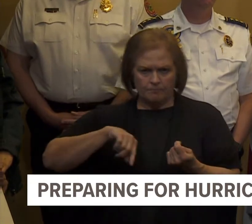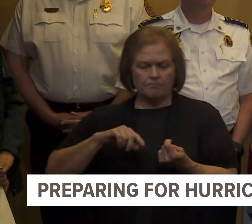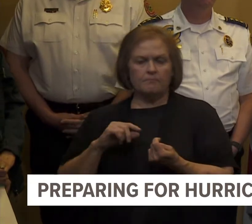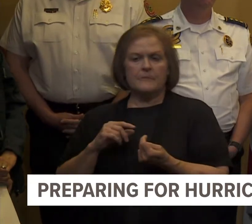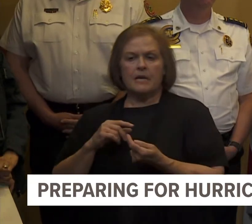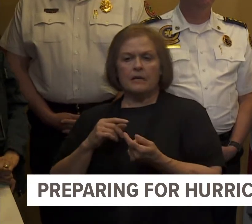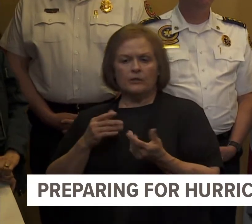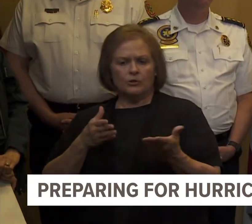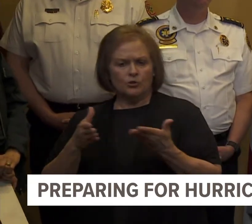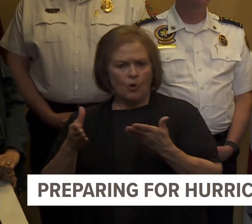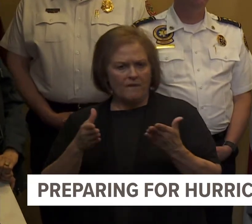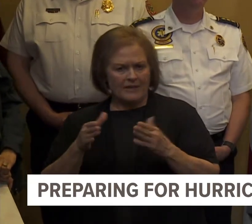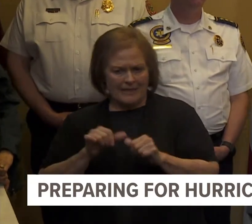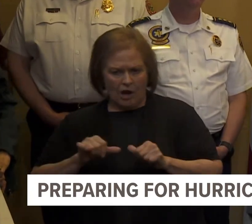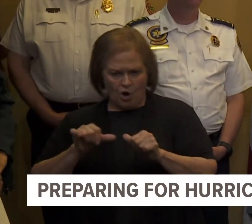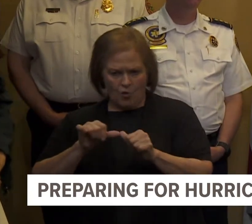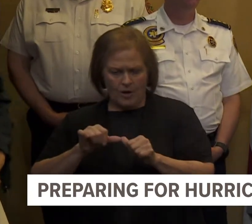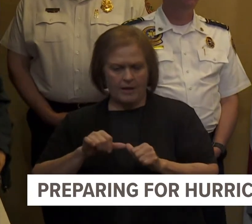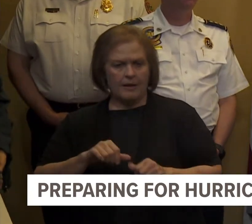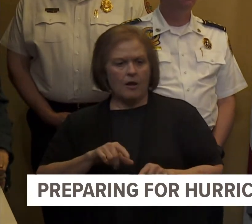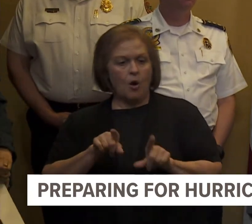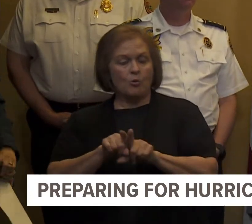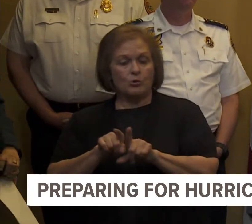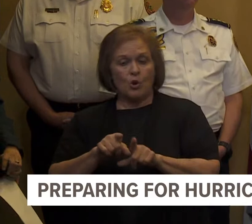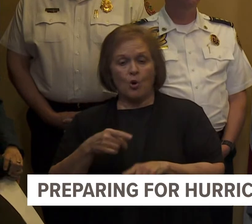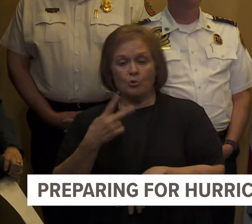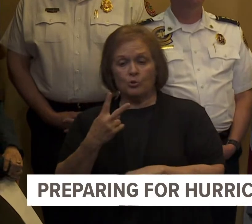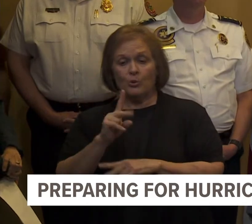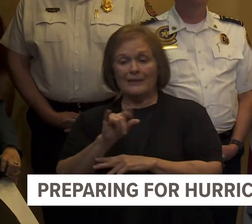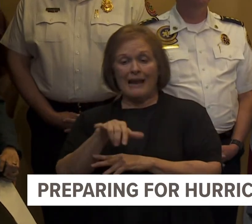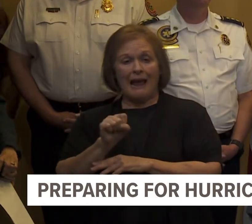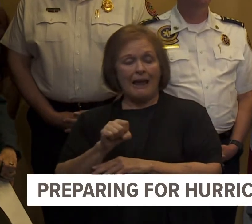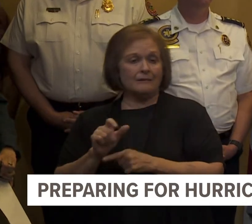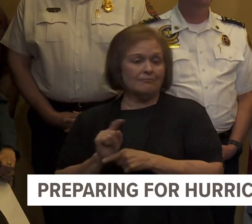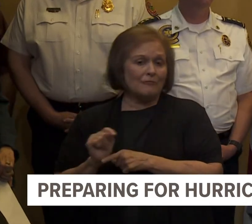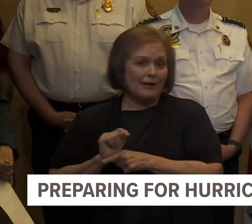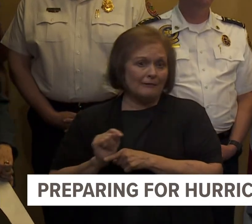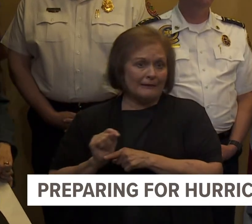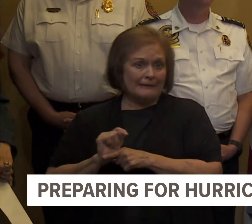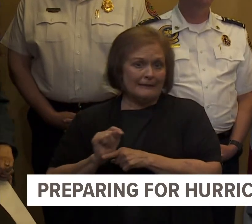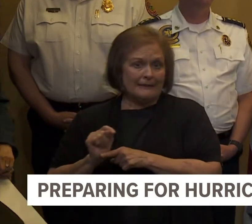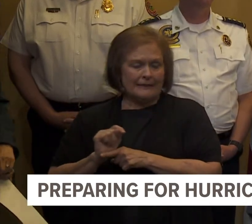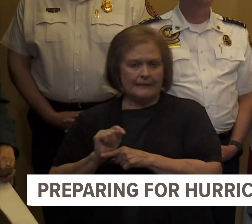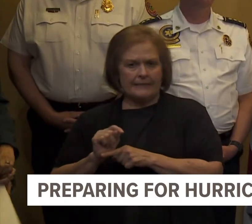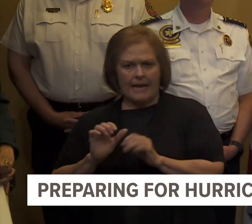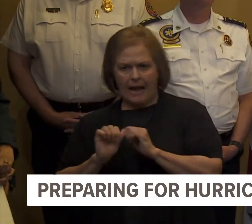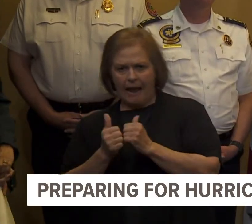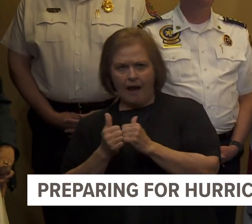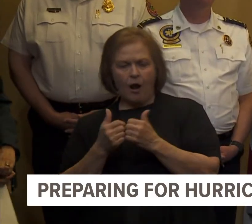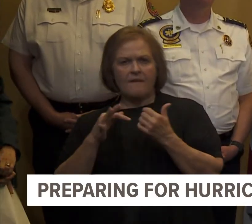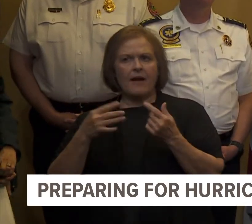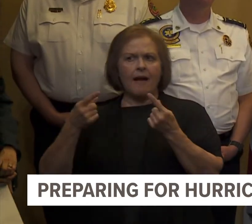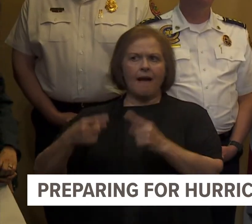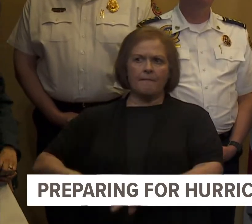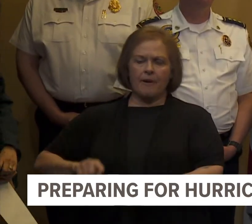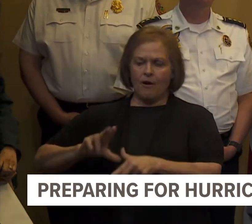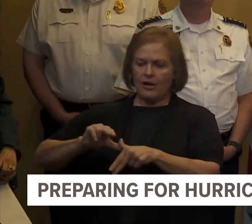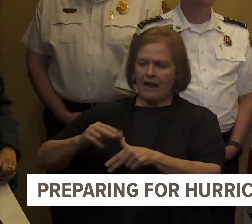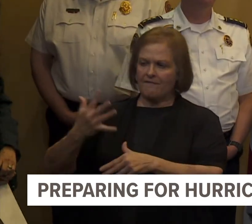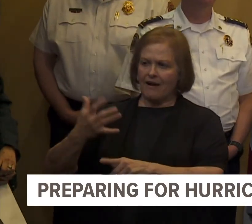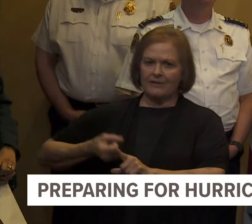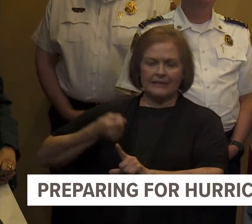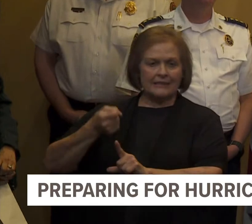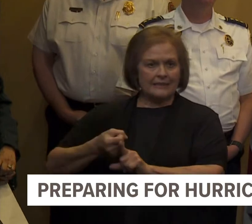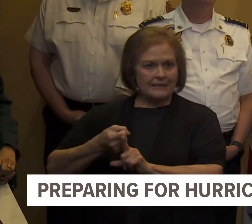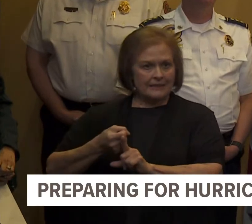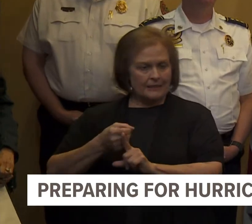enterprise and our service territory, as well as a 2-day drill held in the field where we simulated a Category 5 hurricane